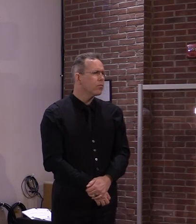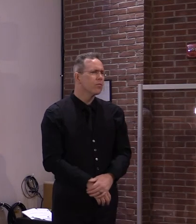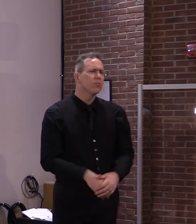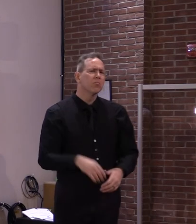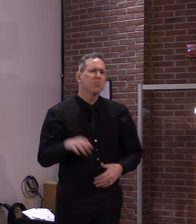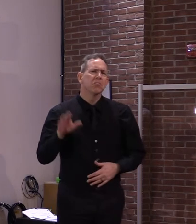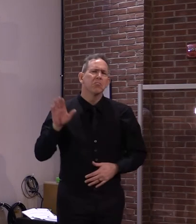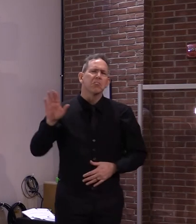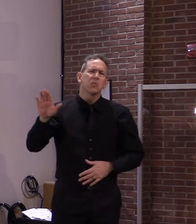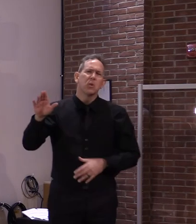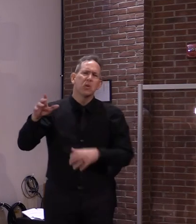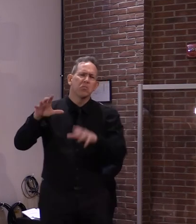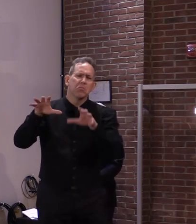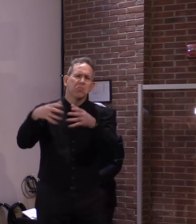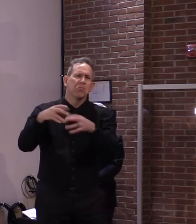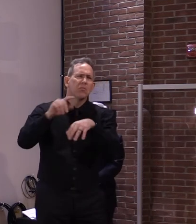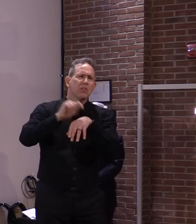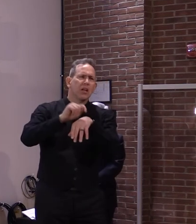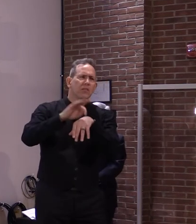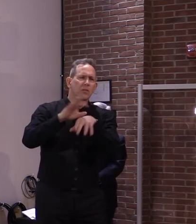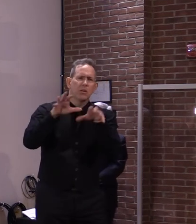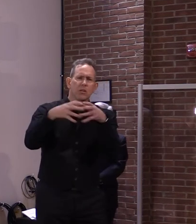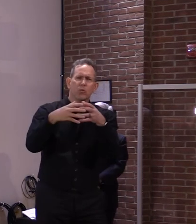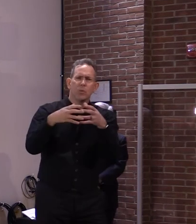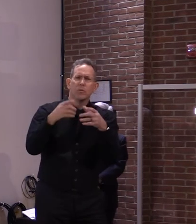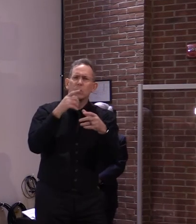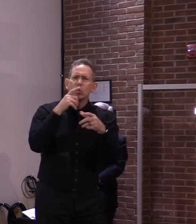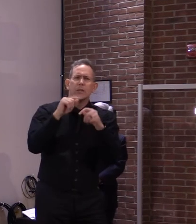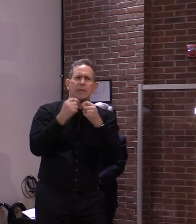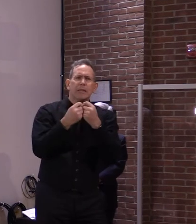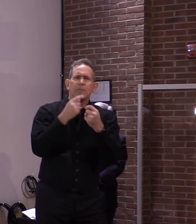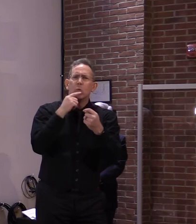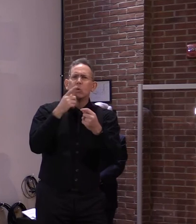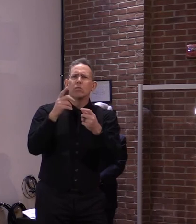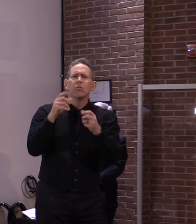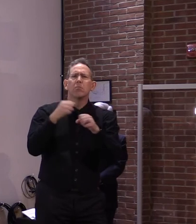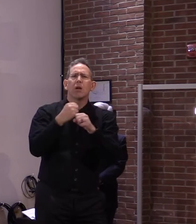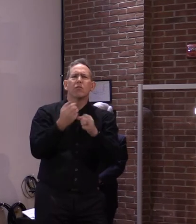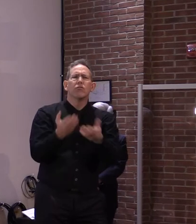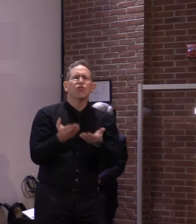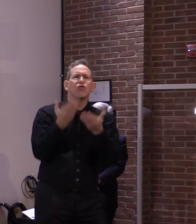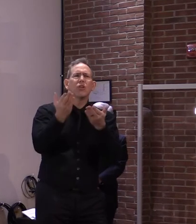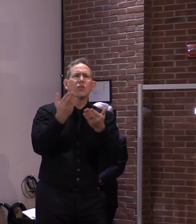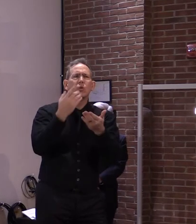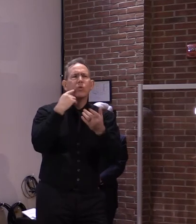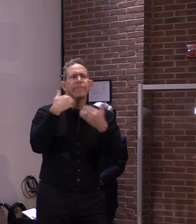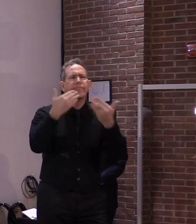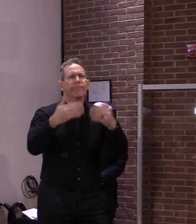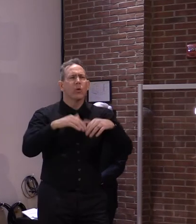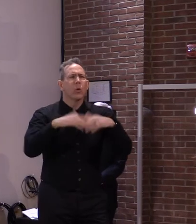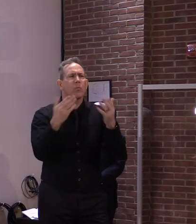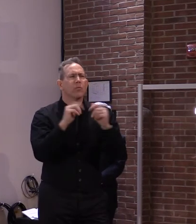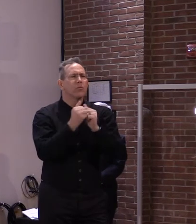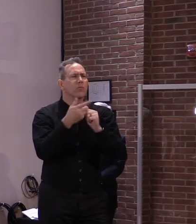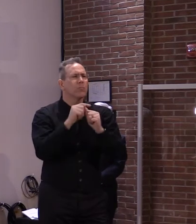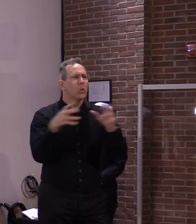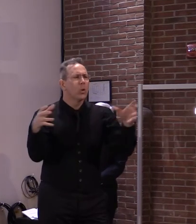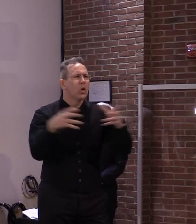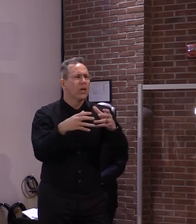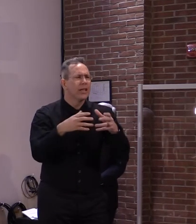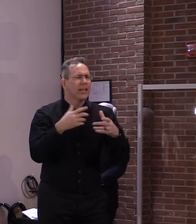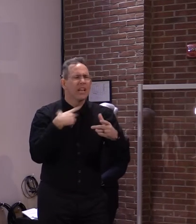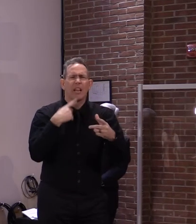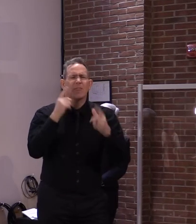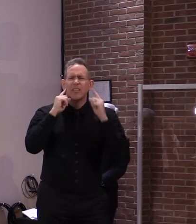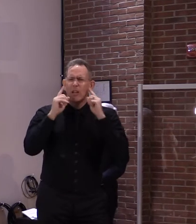during competition i didn't really get all that but uh secretary moore did you get the flavor of that